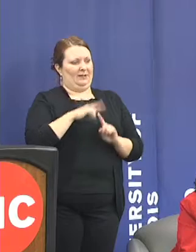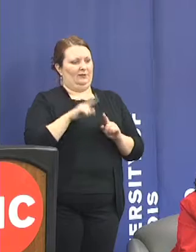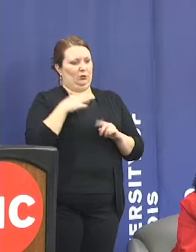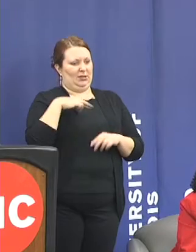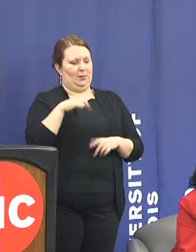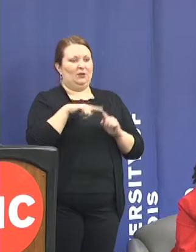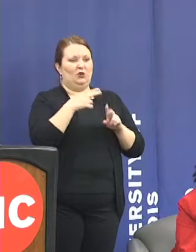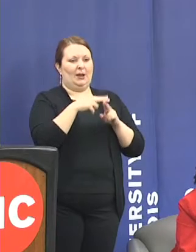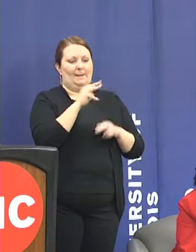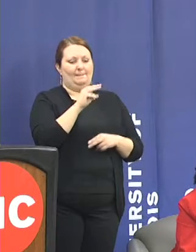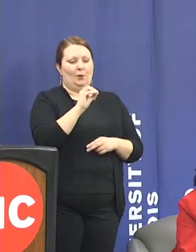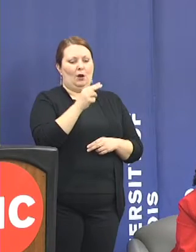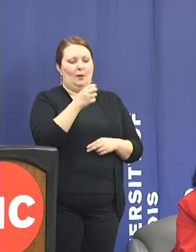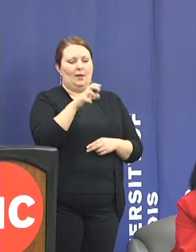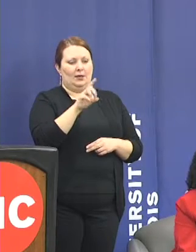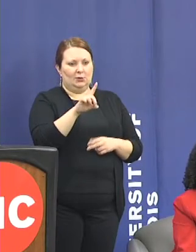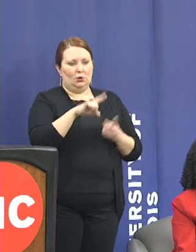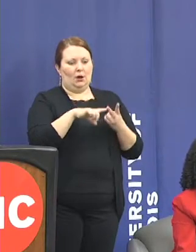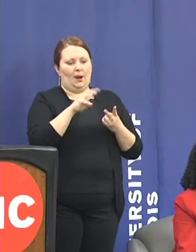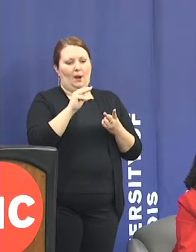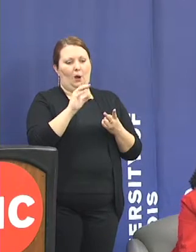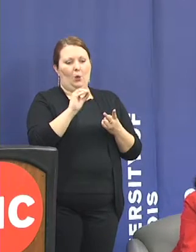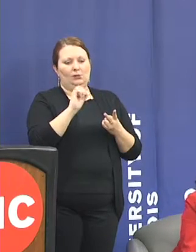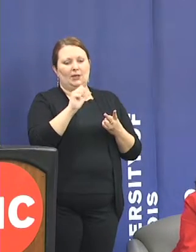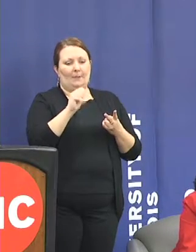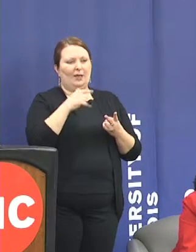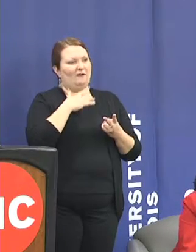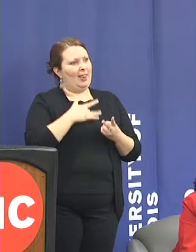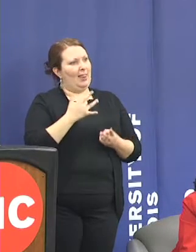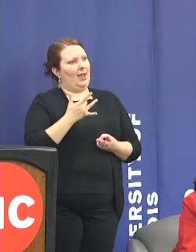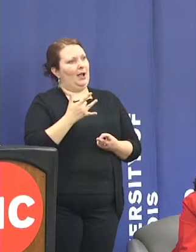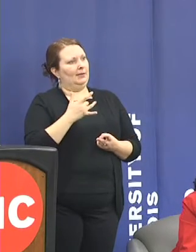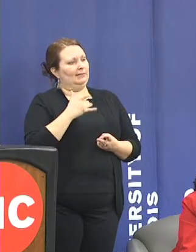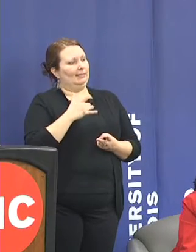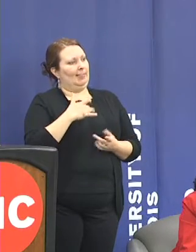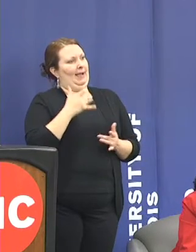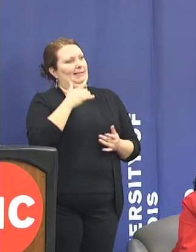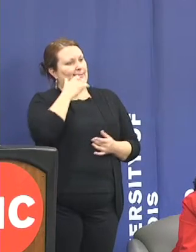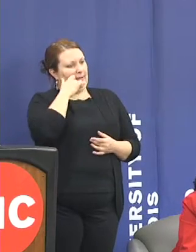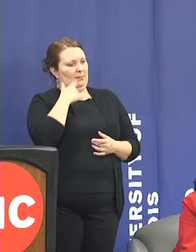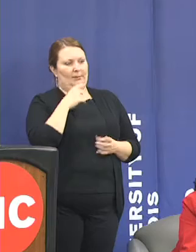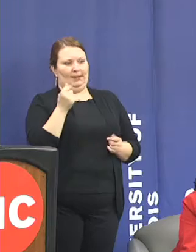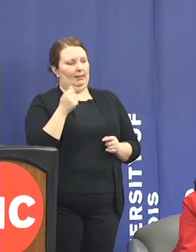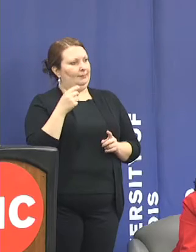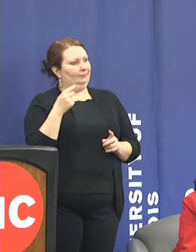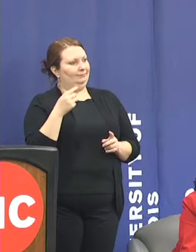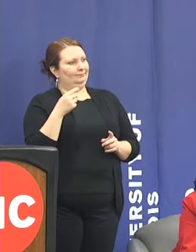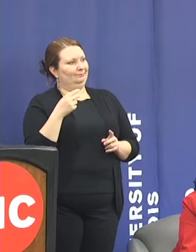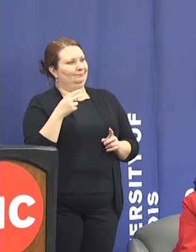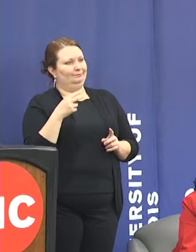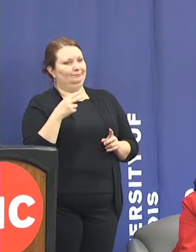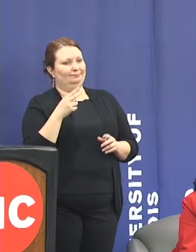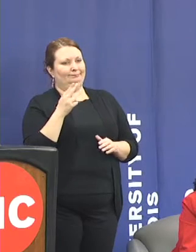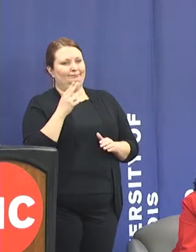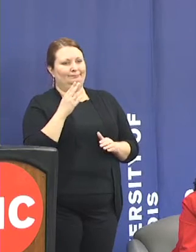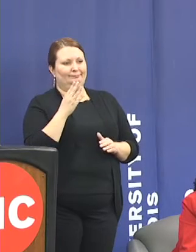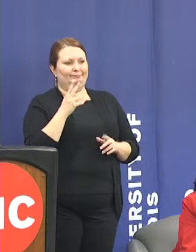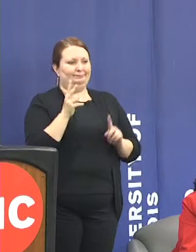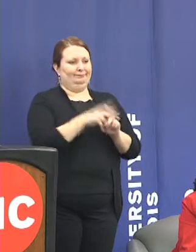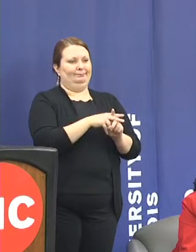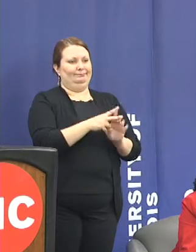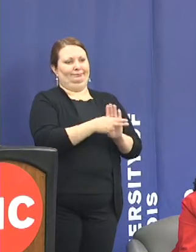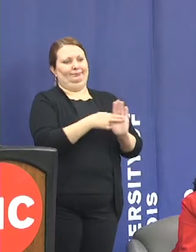name's Muhammad, if your name's Osama, you could have light skin and immediately be placed in a brown, you know,